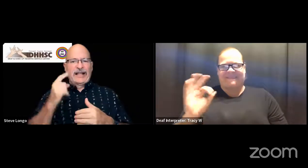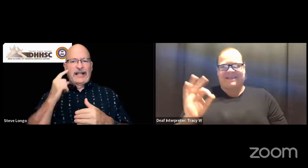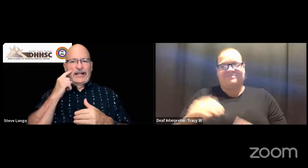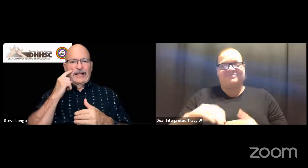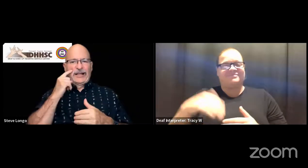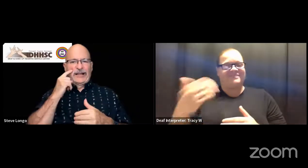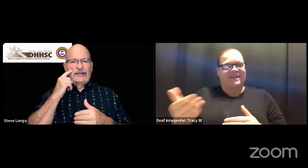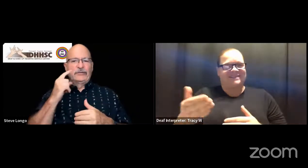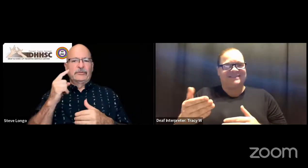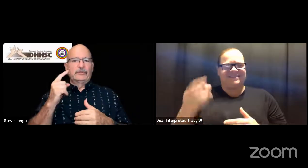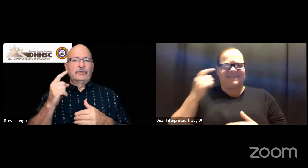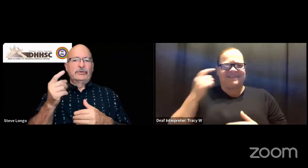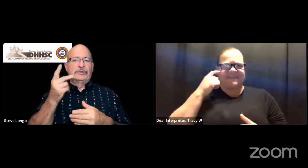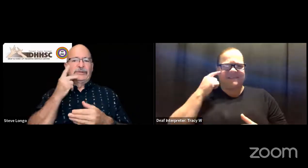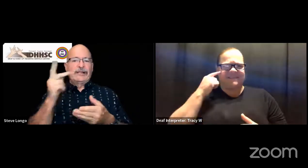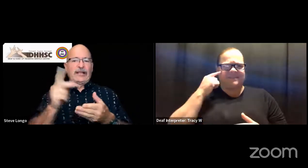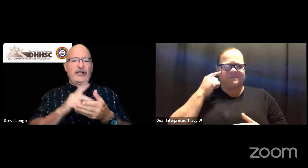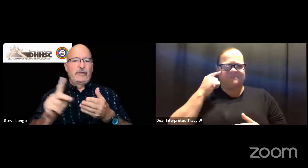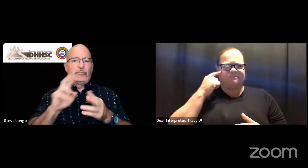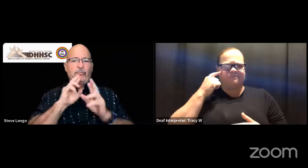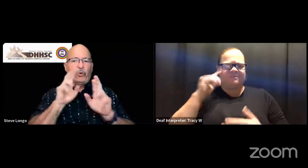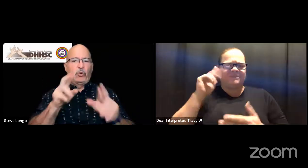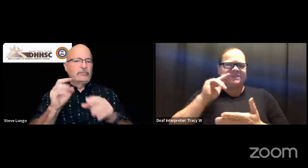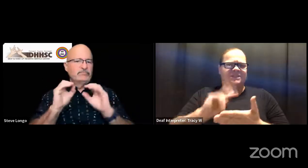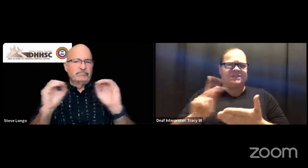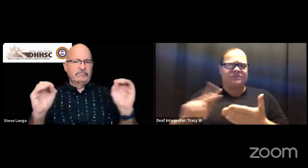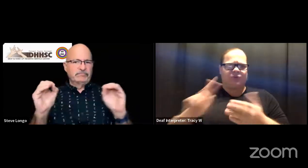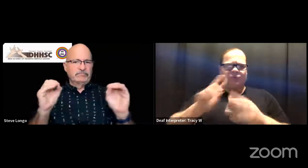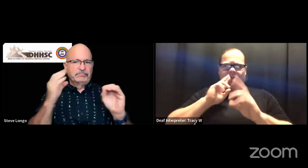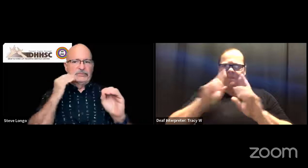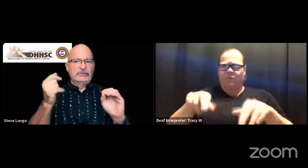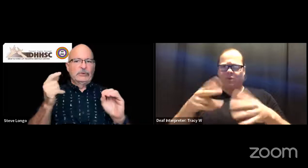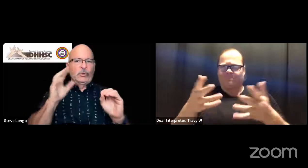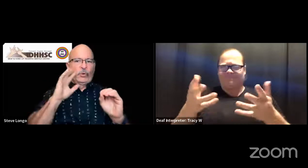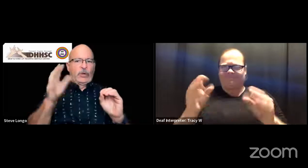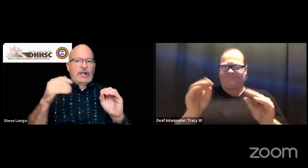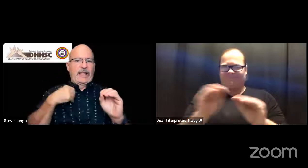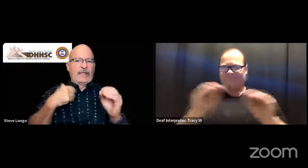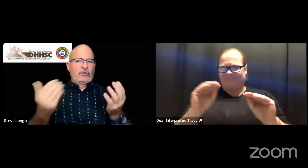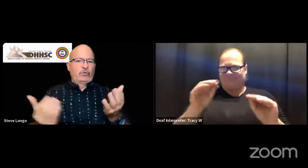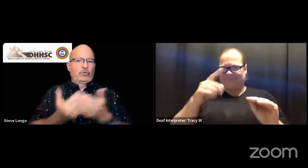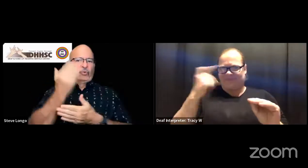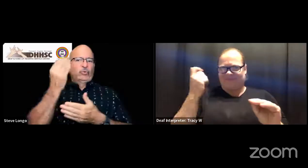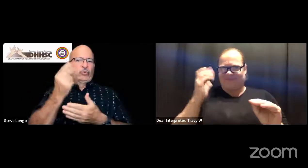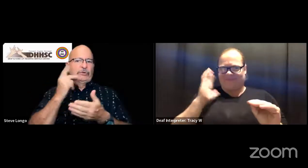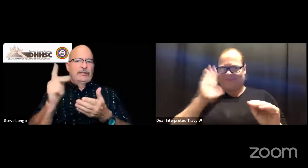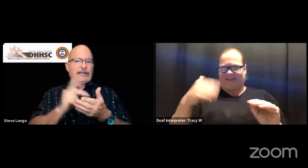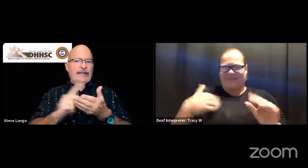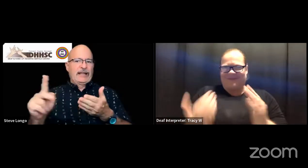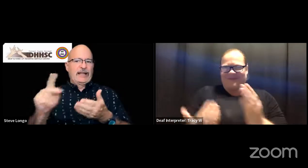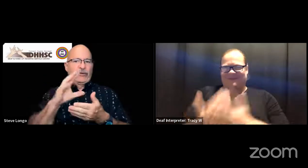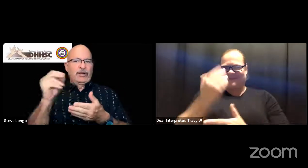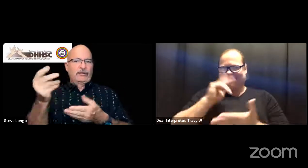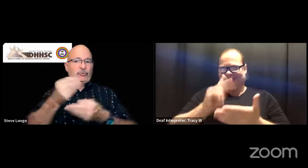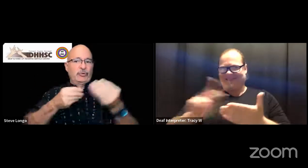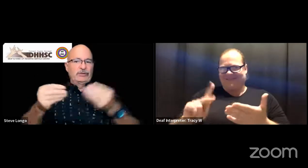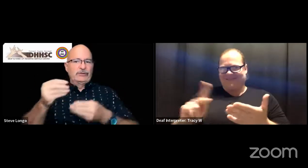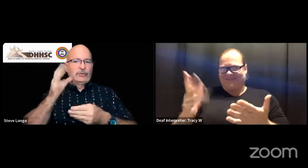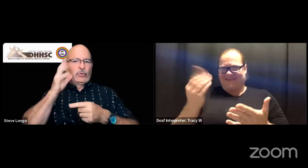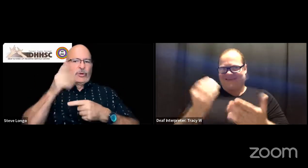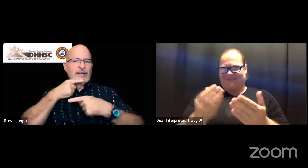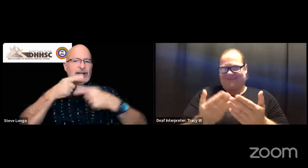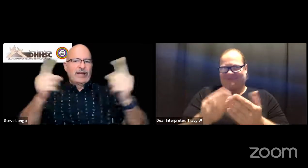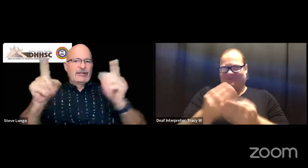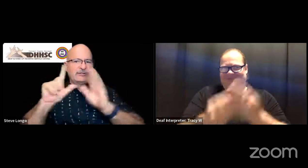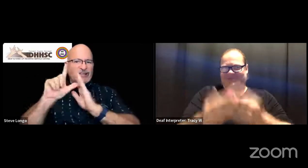very quickly. I believe next on our agenda is the secretary's report, which we do not have.